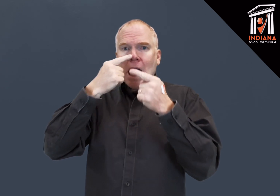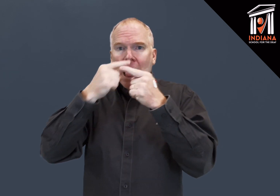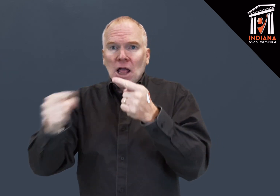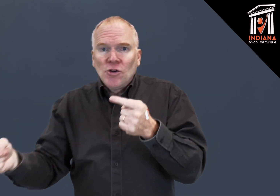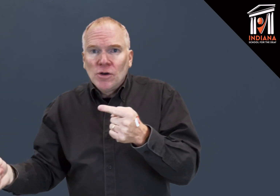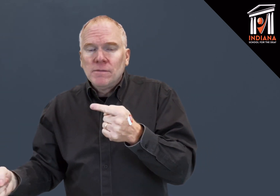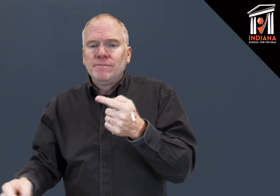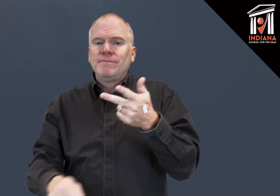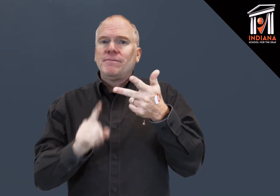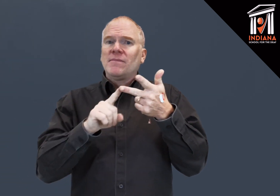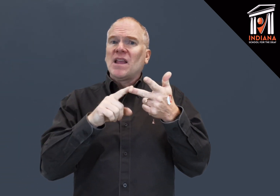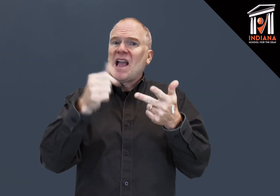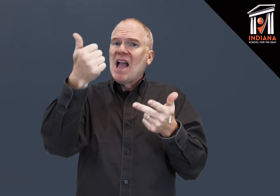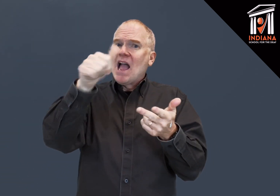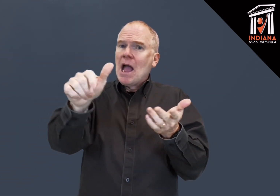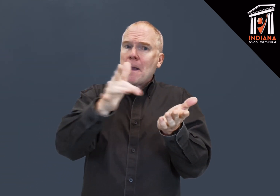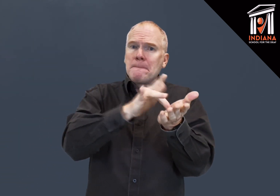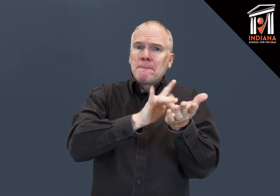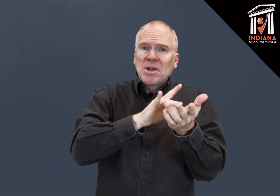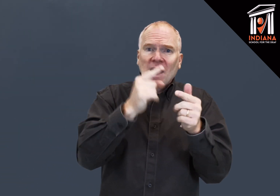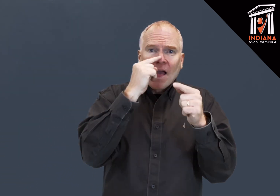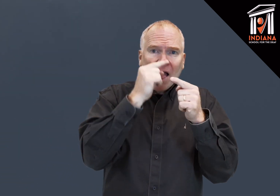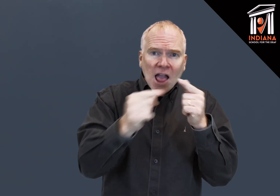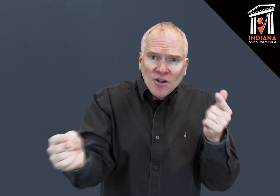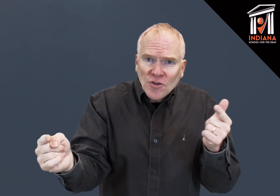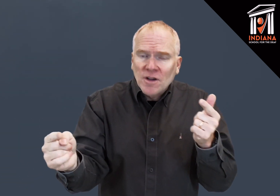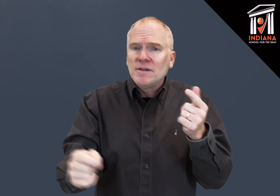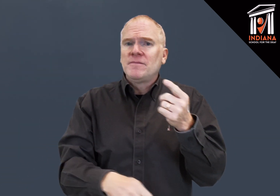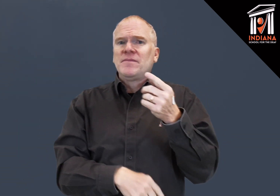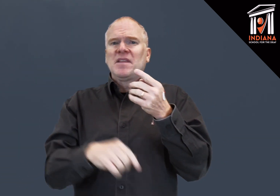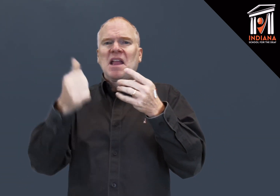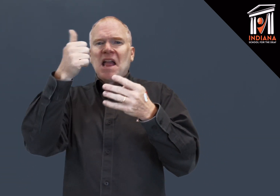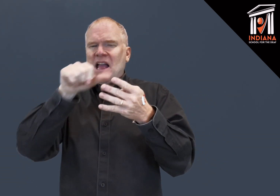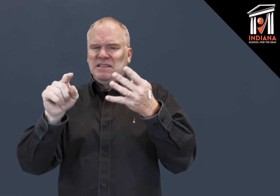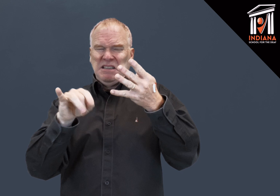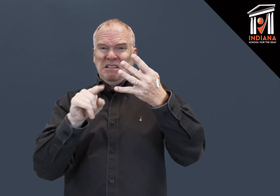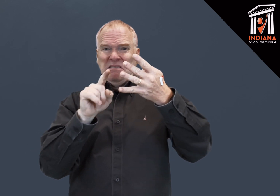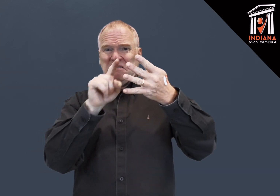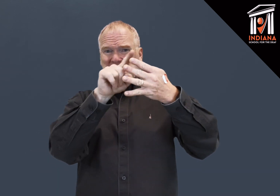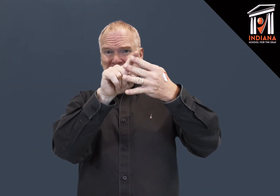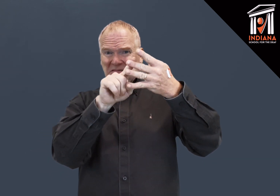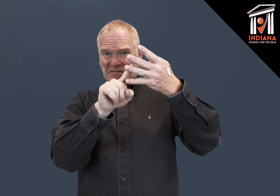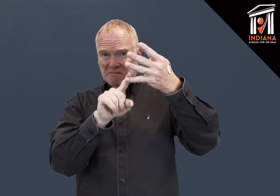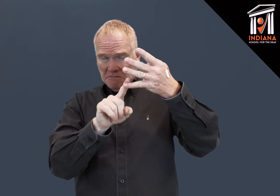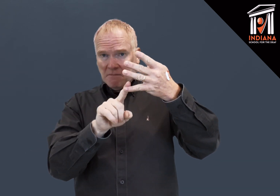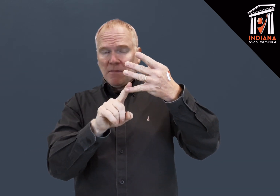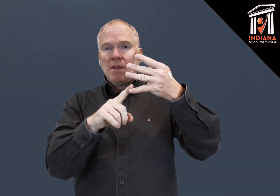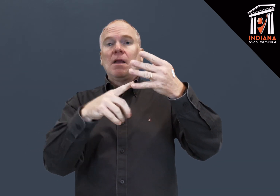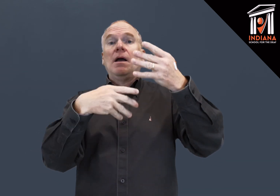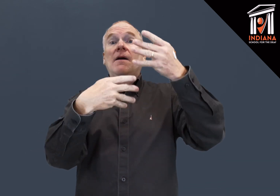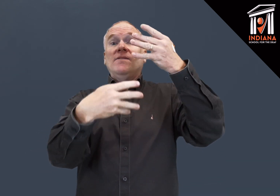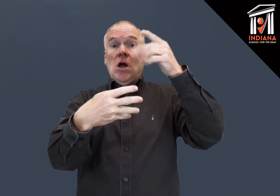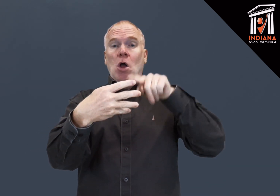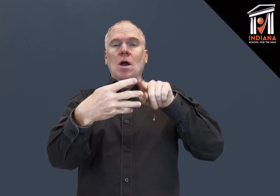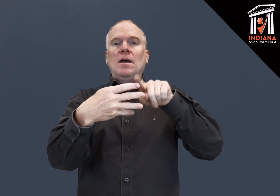are you sick? Do you have any allergies? Do you have any food allergies? Any